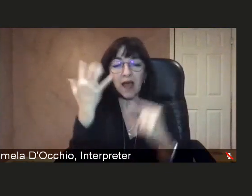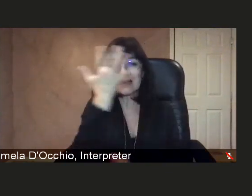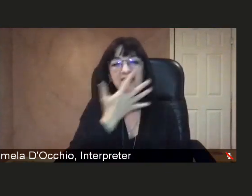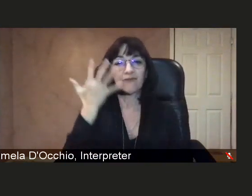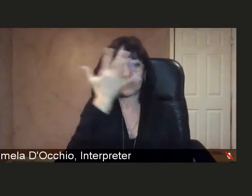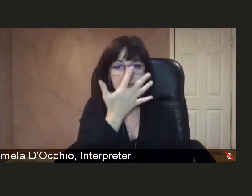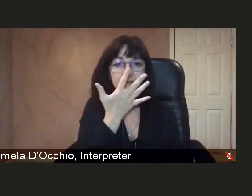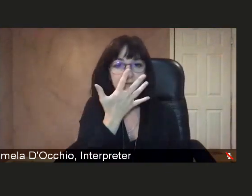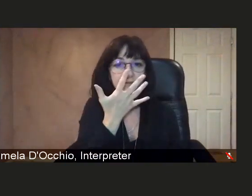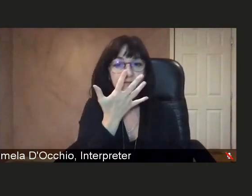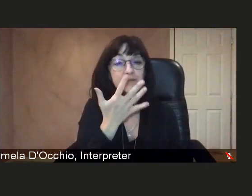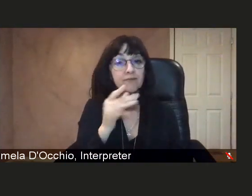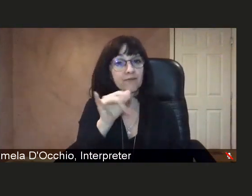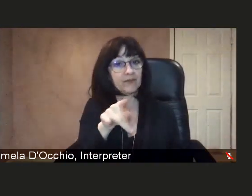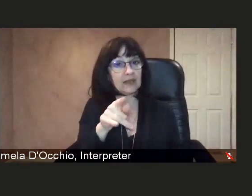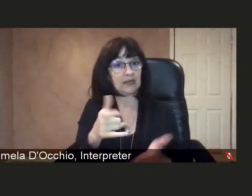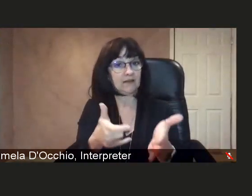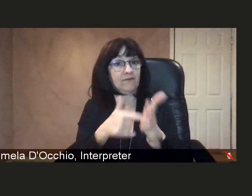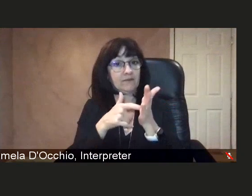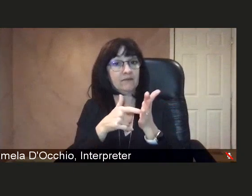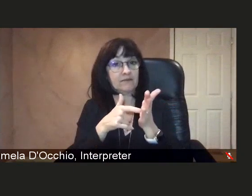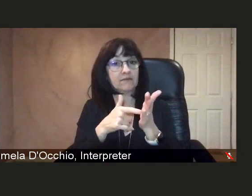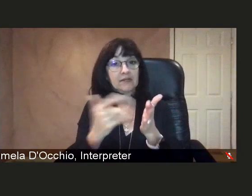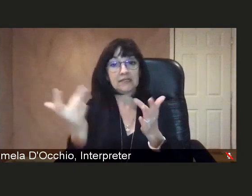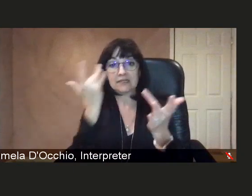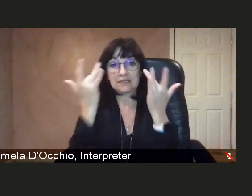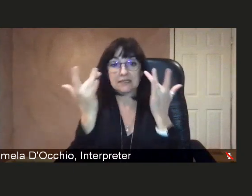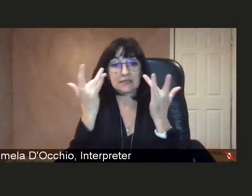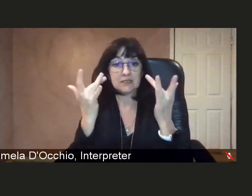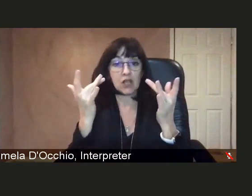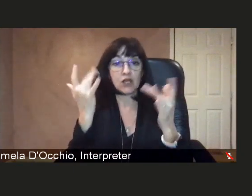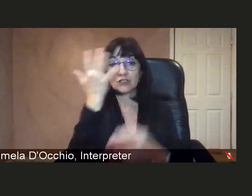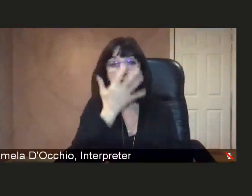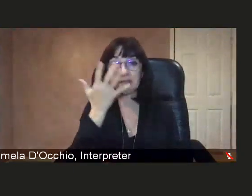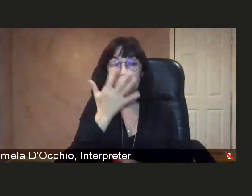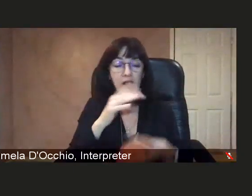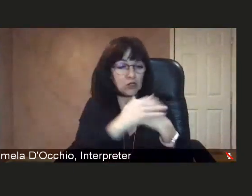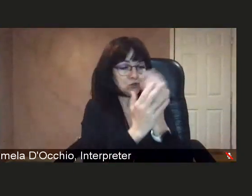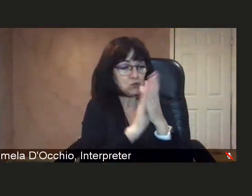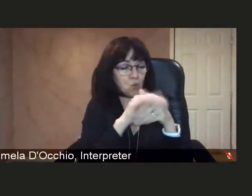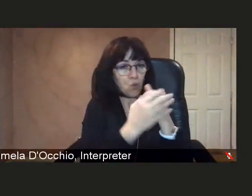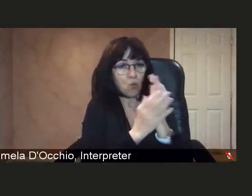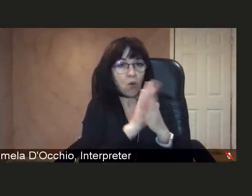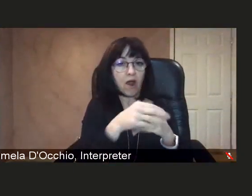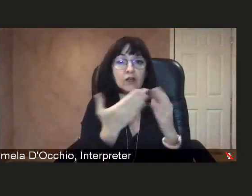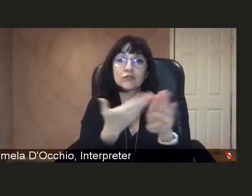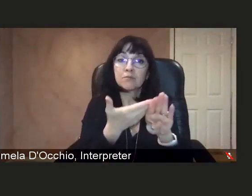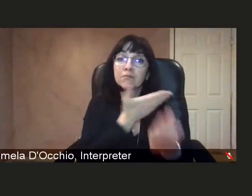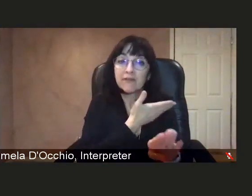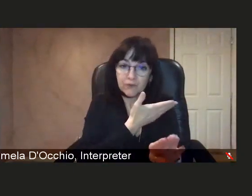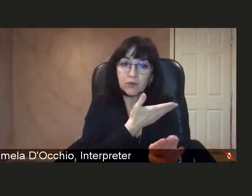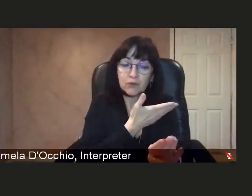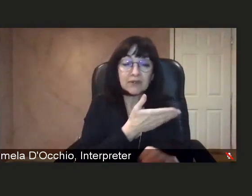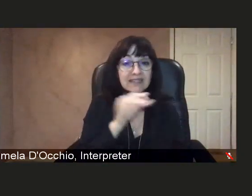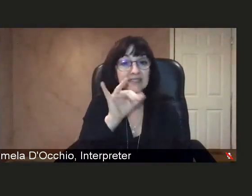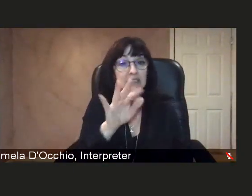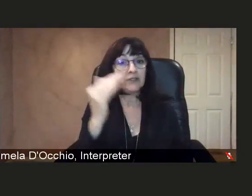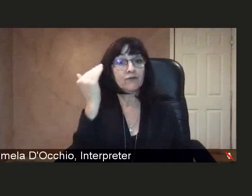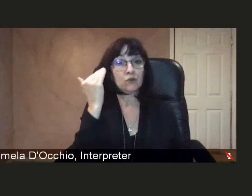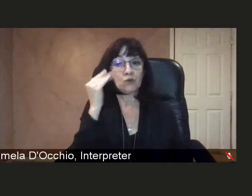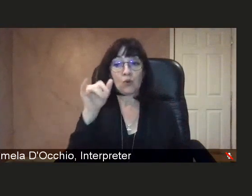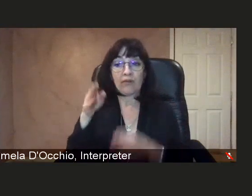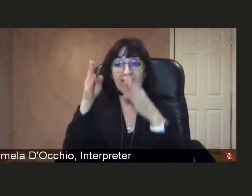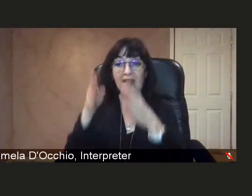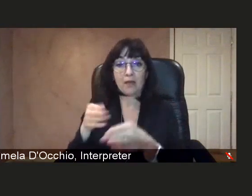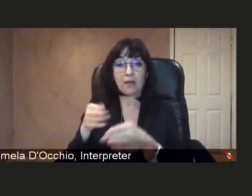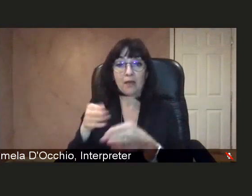If you do have to touch these, please wash your hands before. The other important things to do is if you know someone is ill, you want to try to